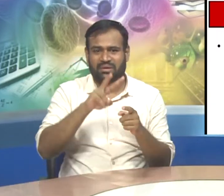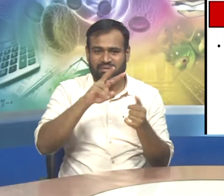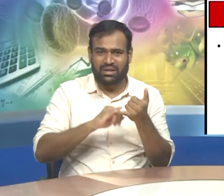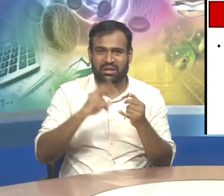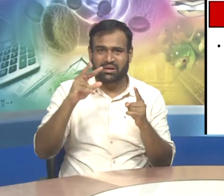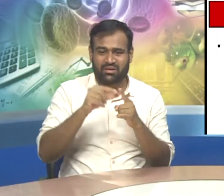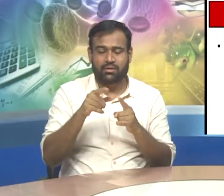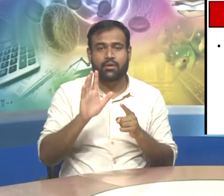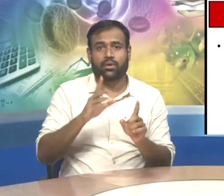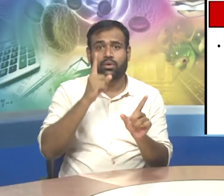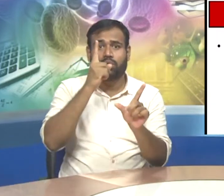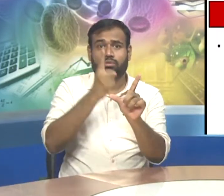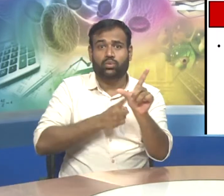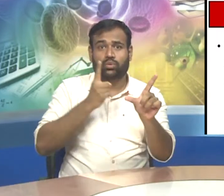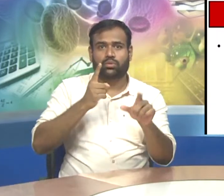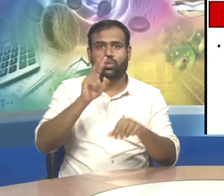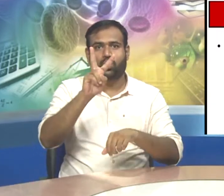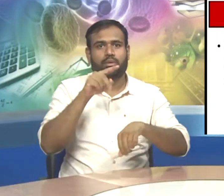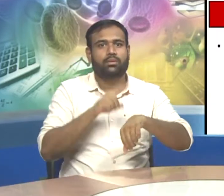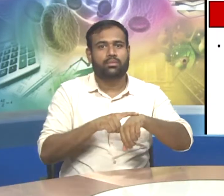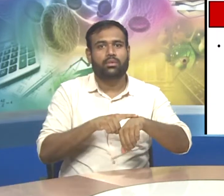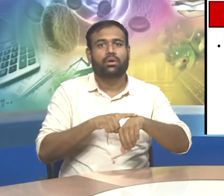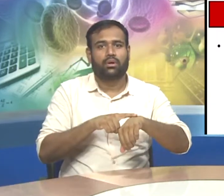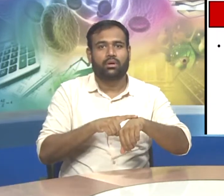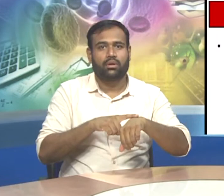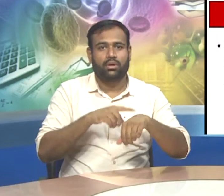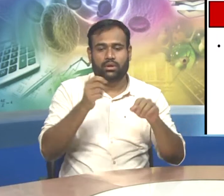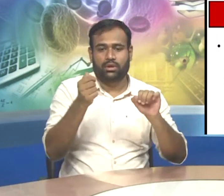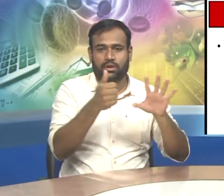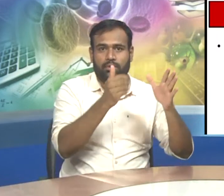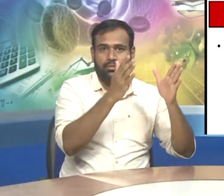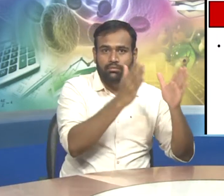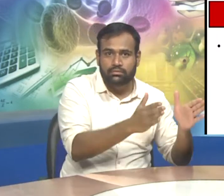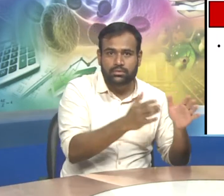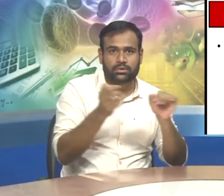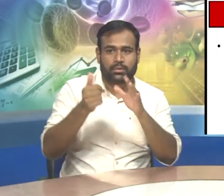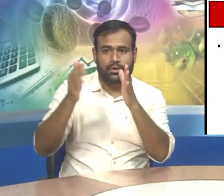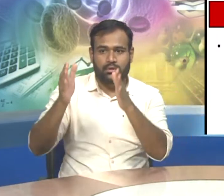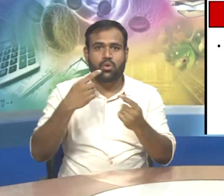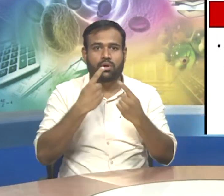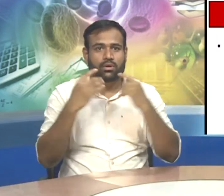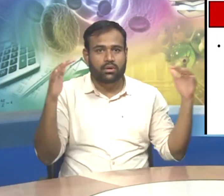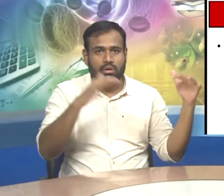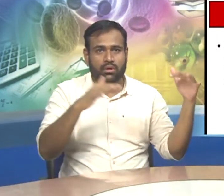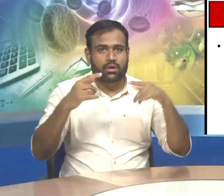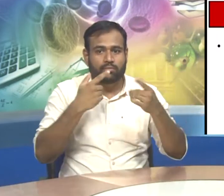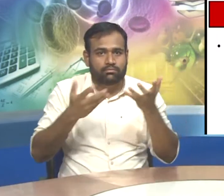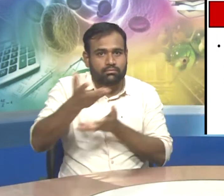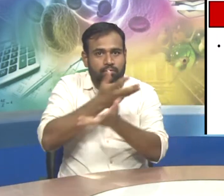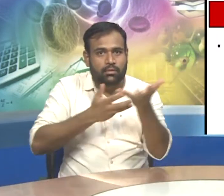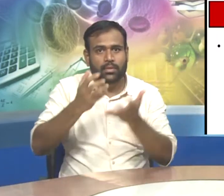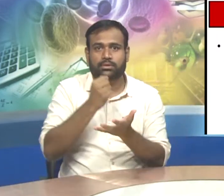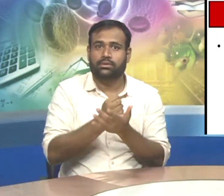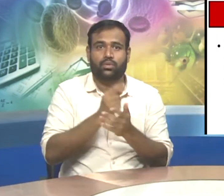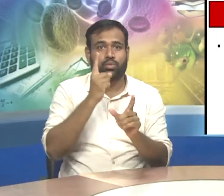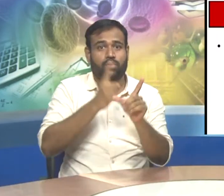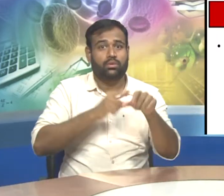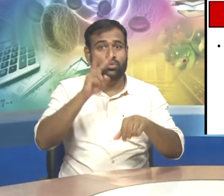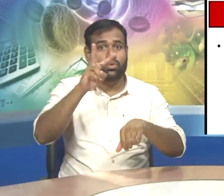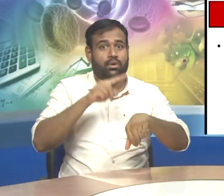Let us now understand the session of the state legislature. The state legislature